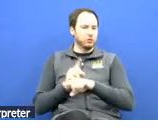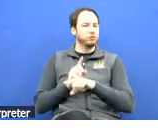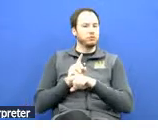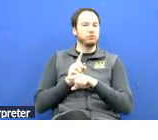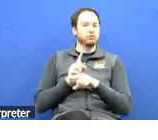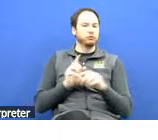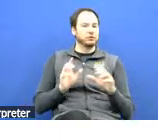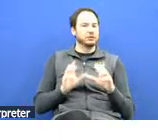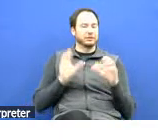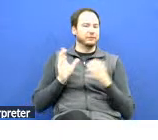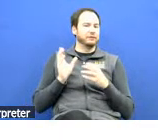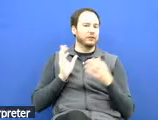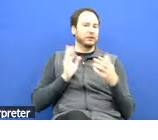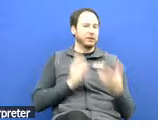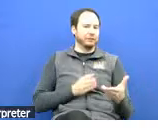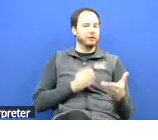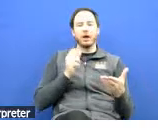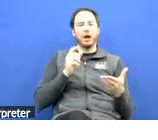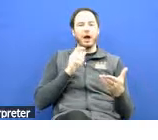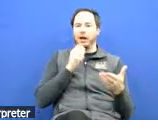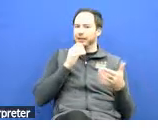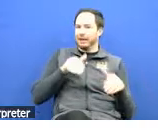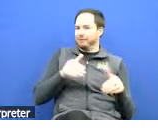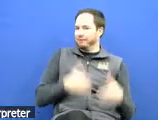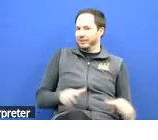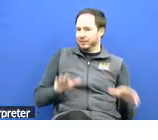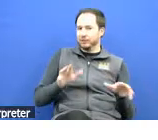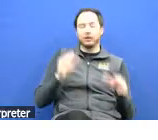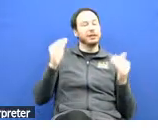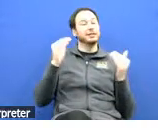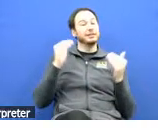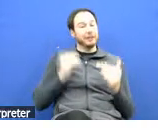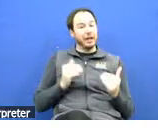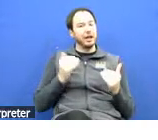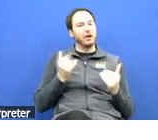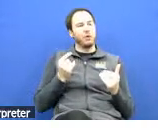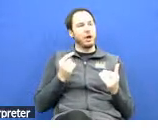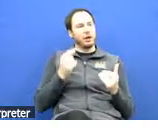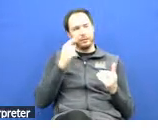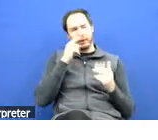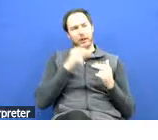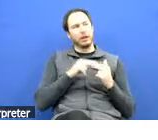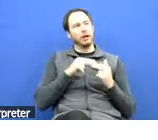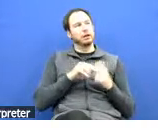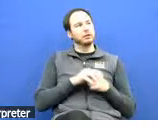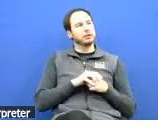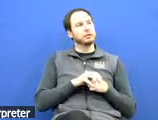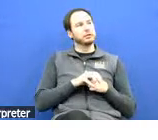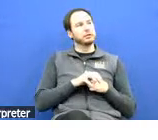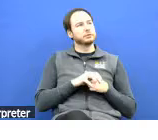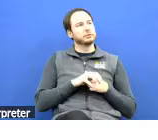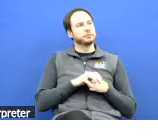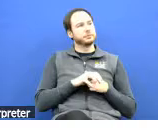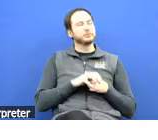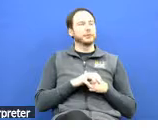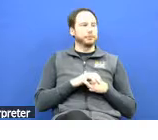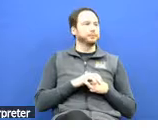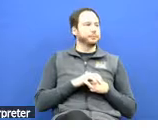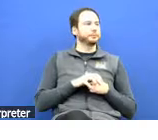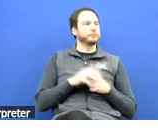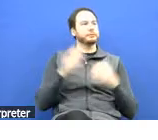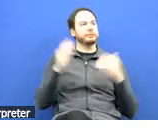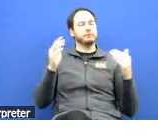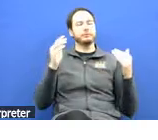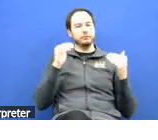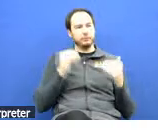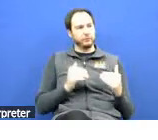the certificate. But that's not the end of the process. The next step for us, you go to the next slide, that might help. The next